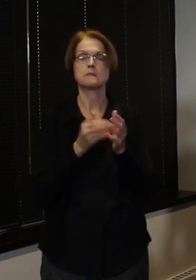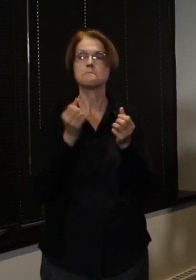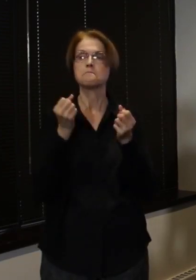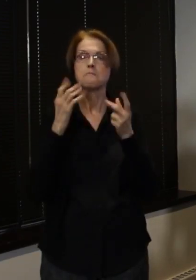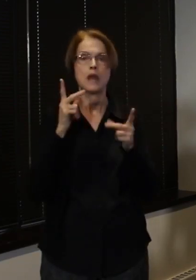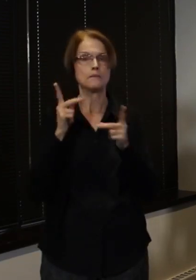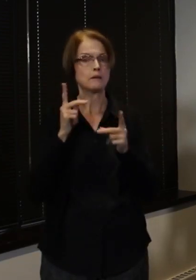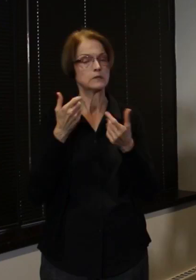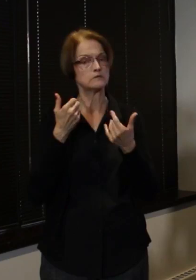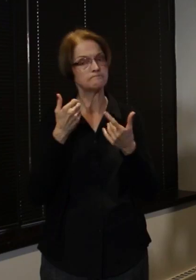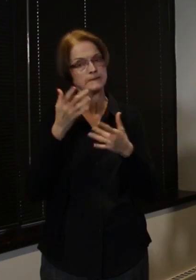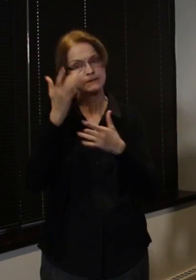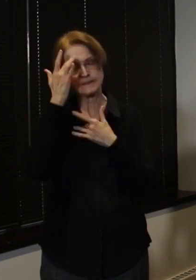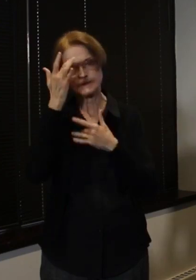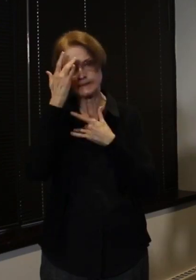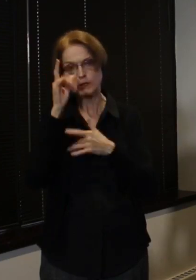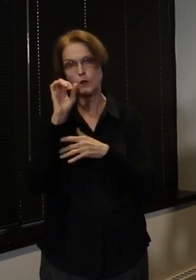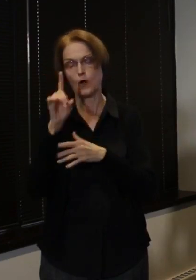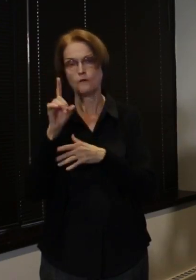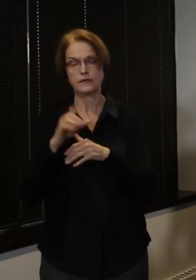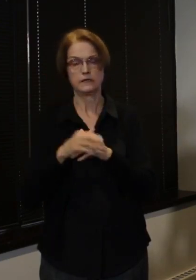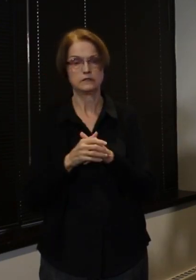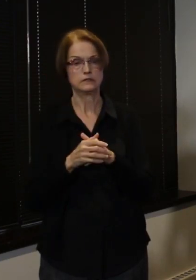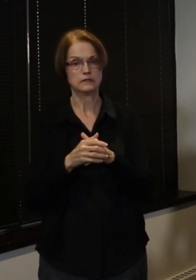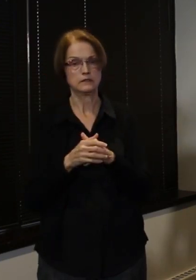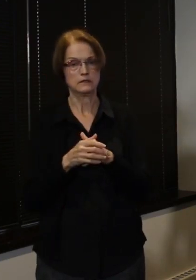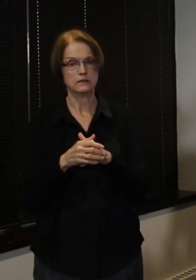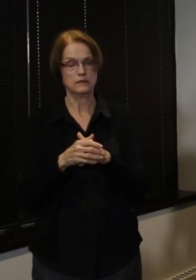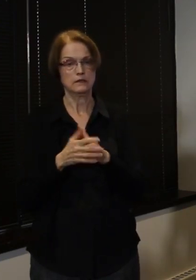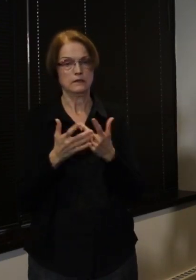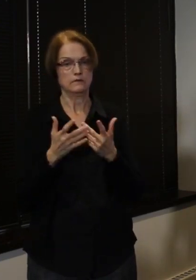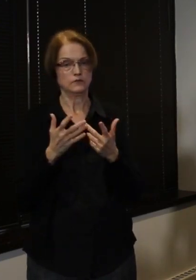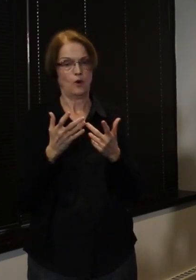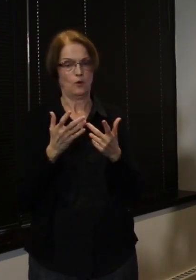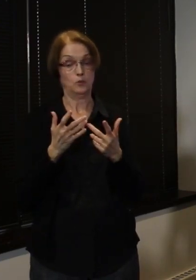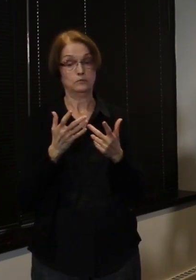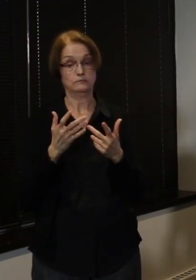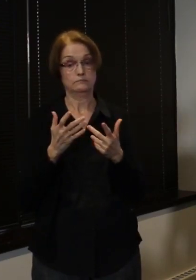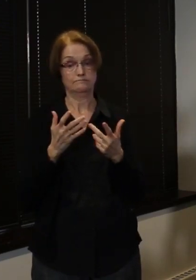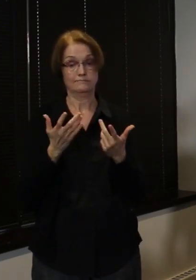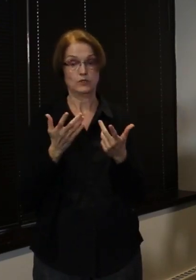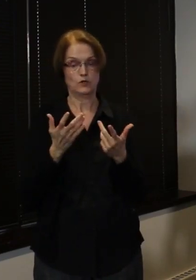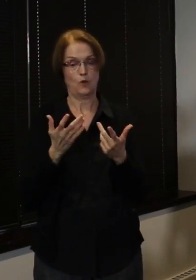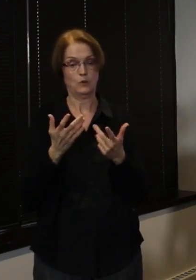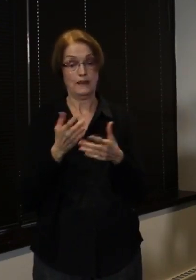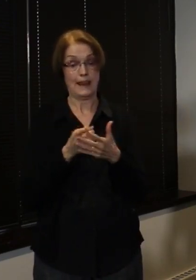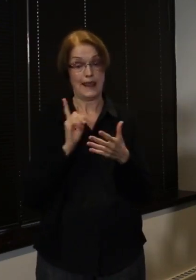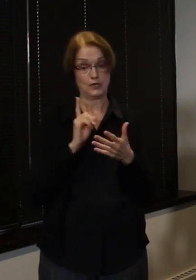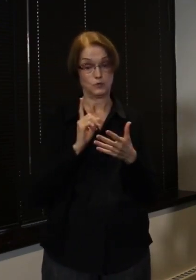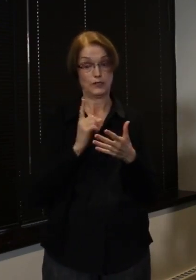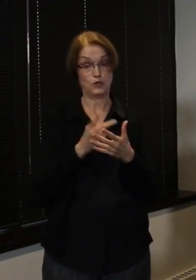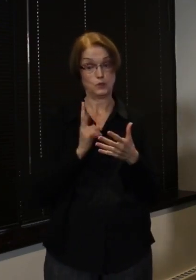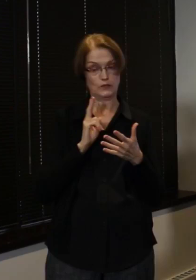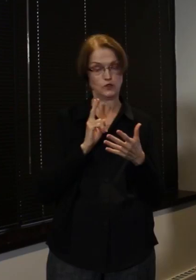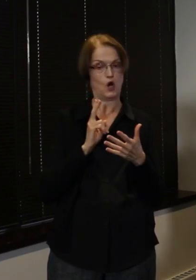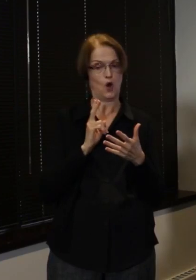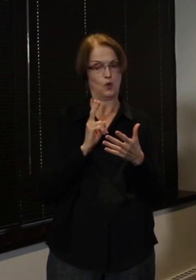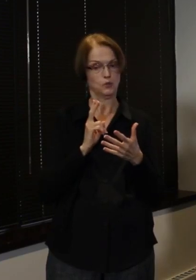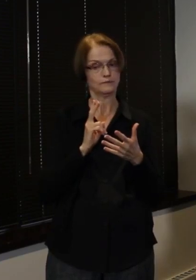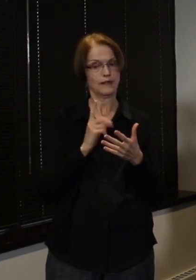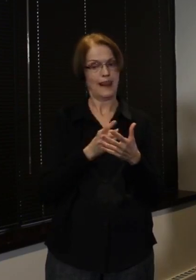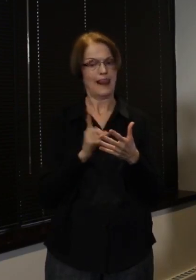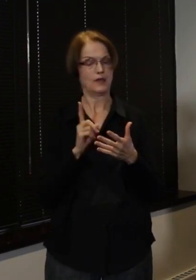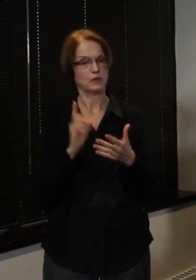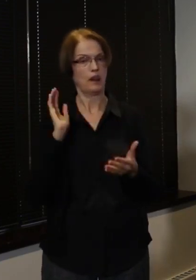still. We just have less number of cases from the preceding week than we had the week before. And so, again,